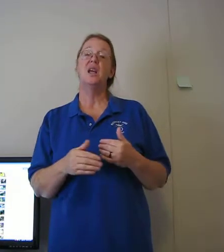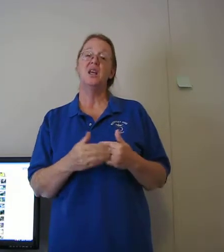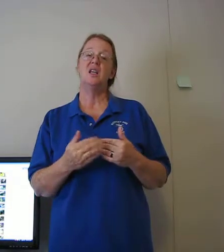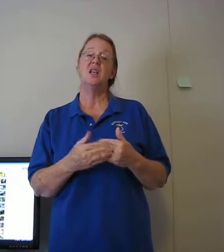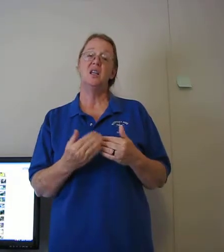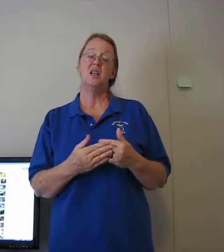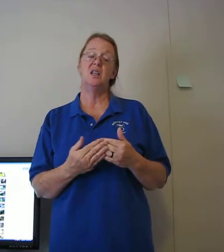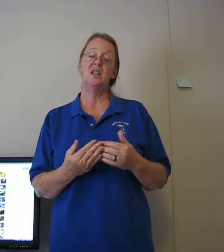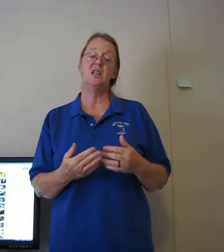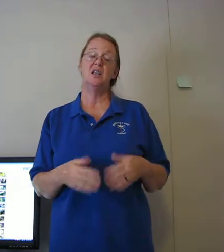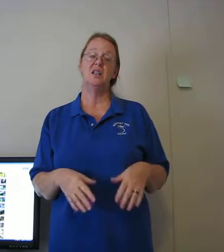hand.